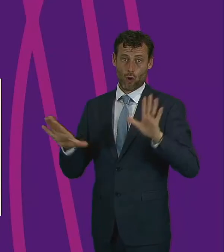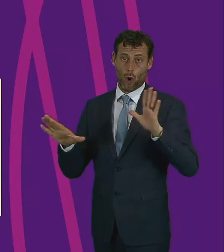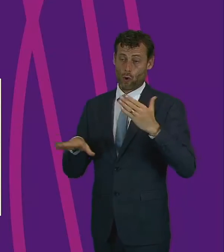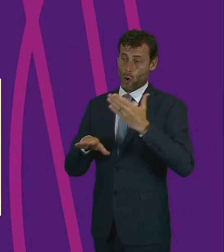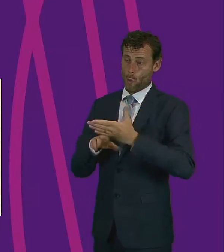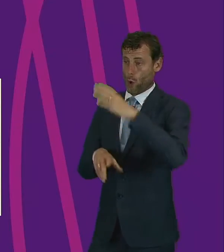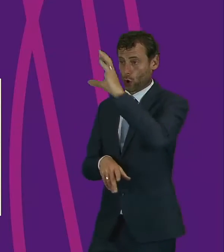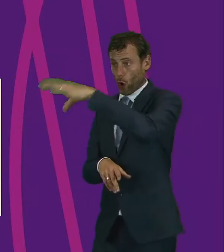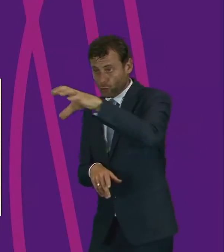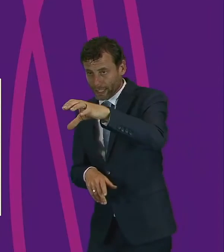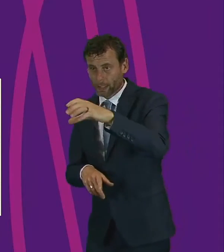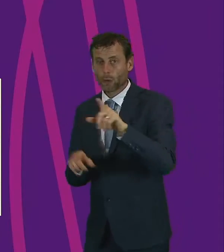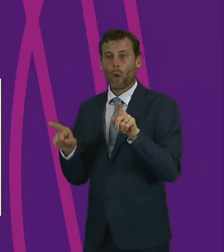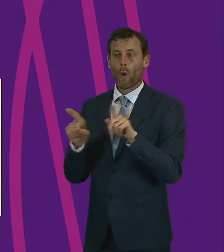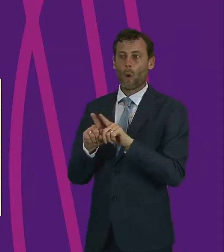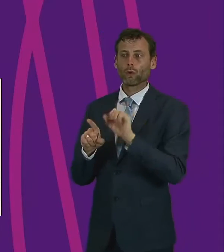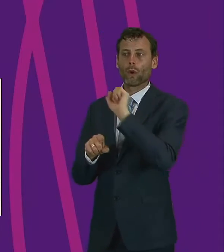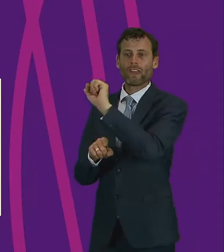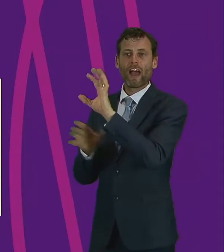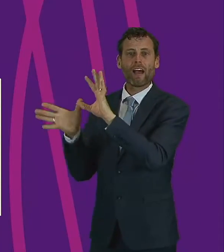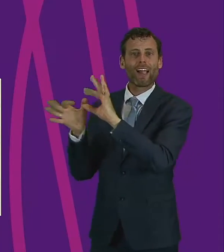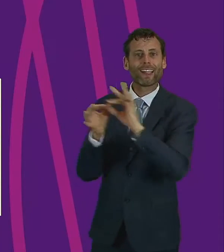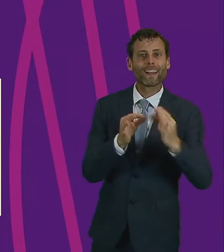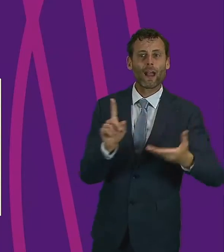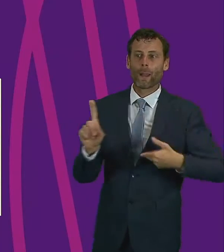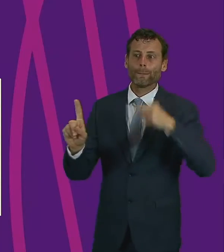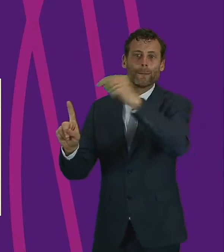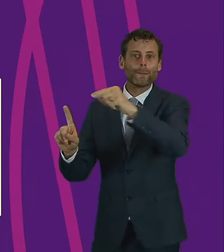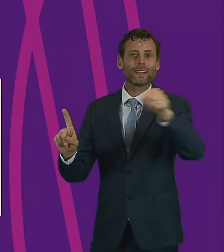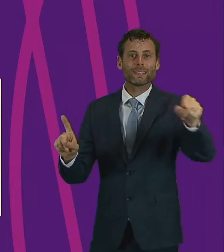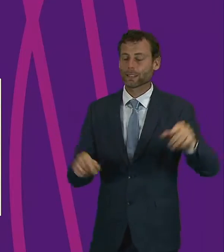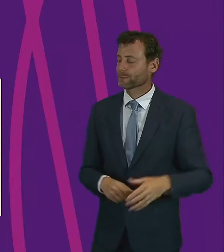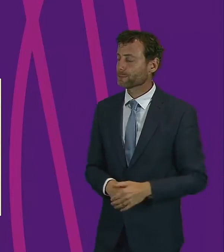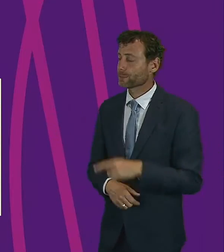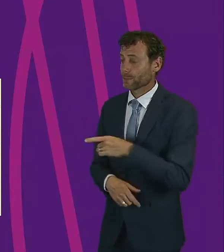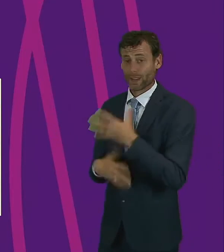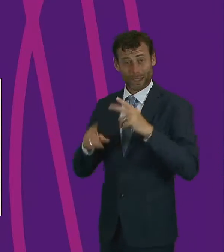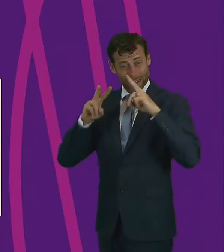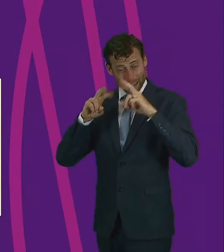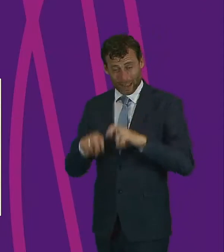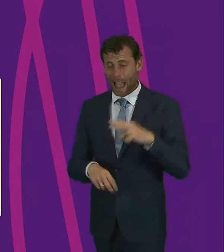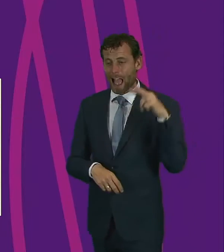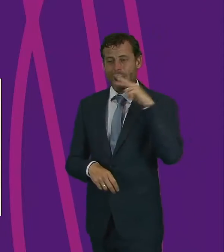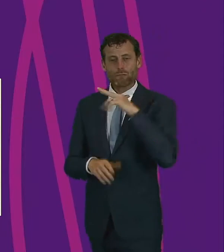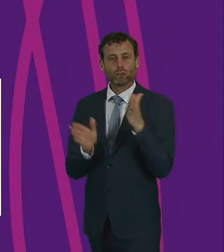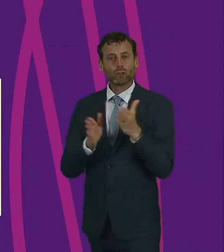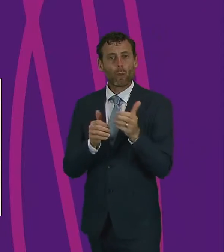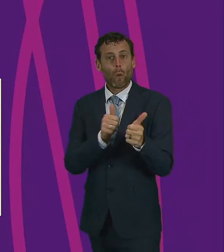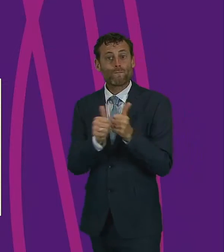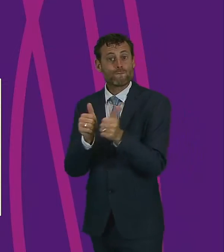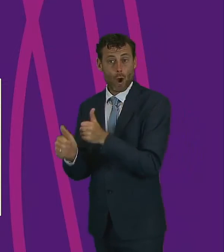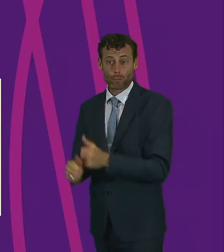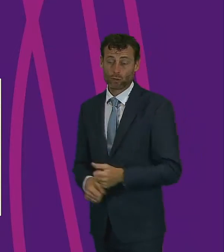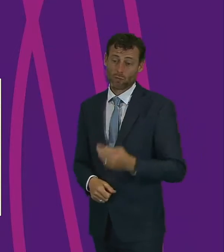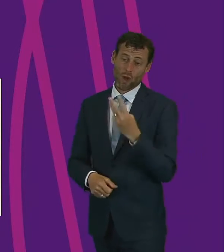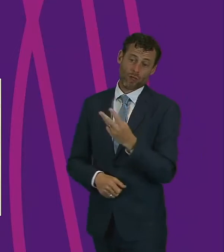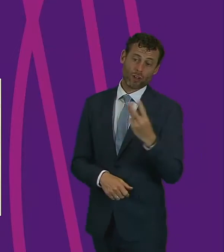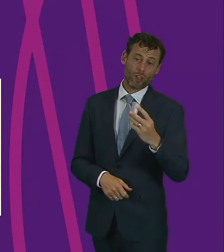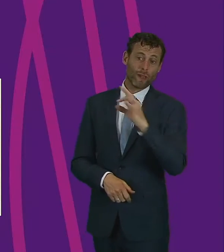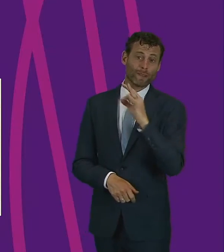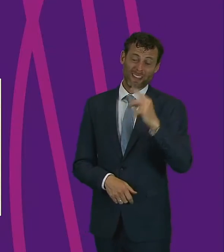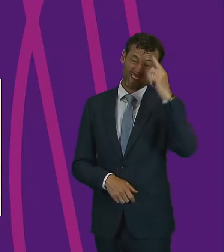in the supply chain too. FSB tell us that following a survey of 800 smaller firms, a third of them think they will not